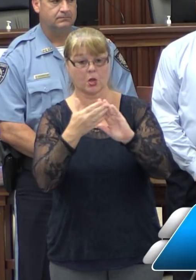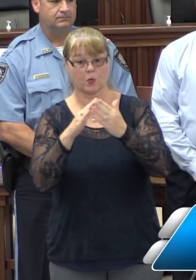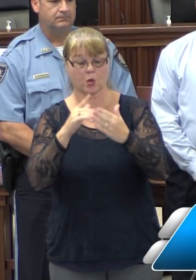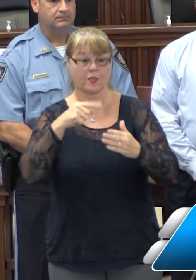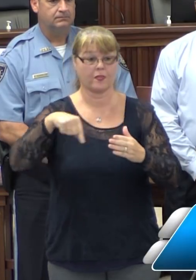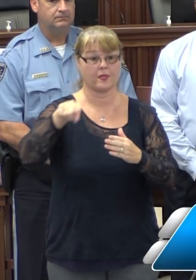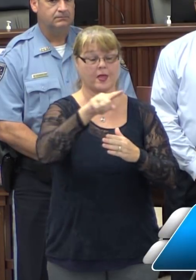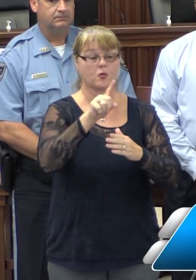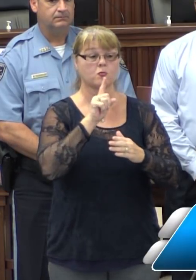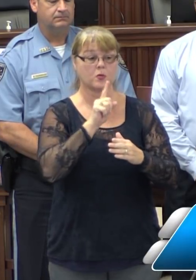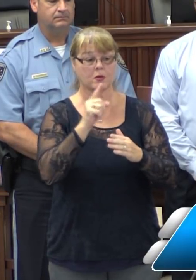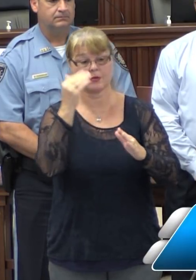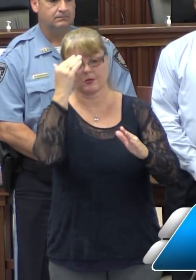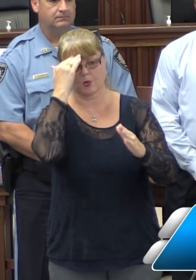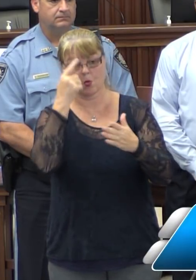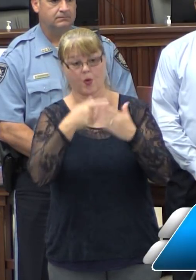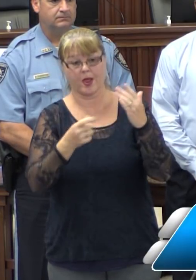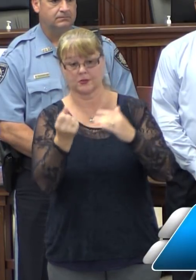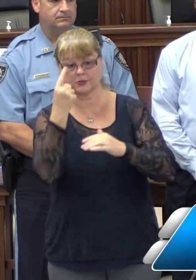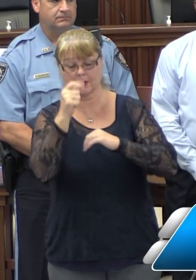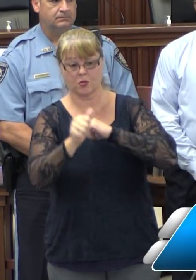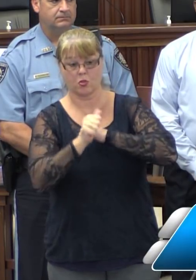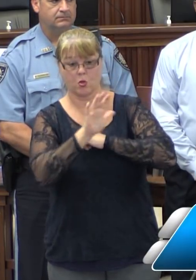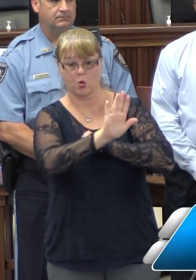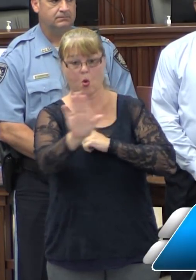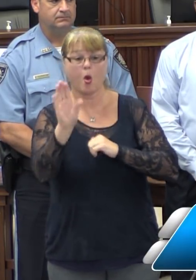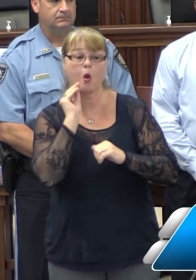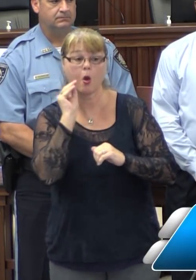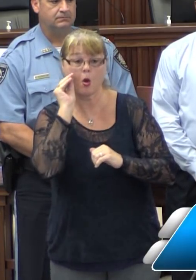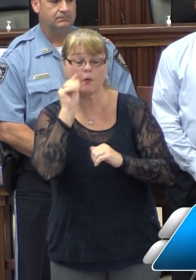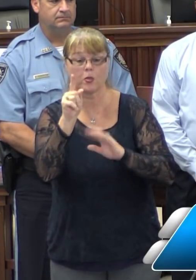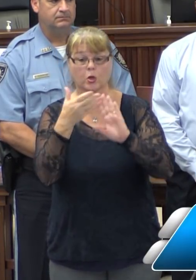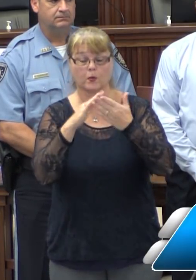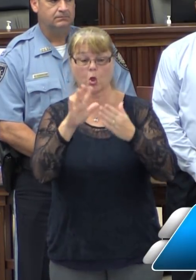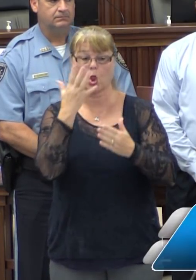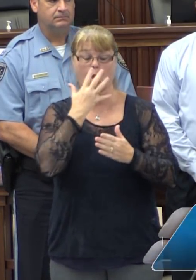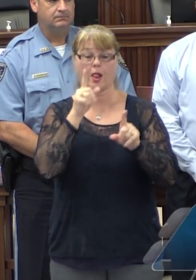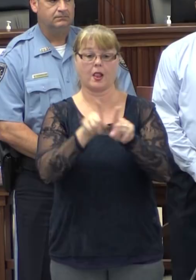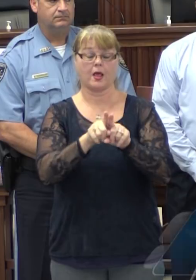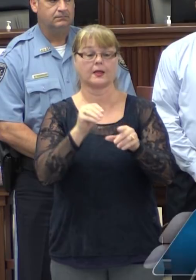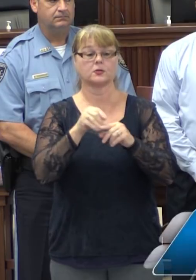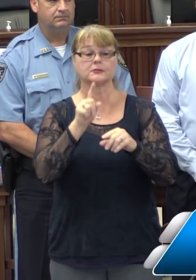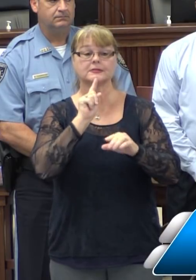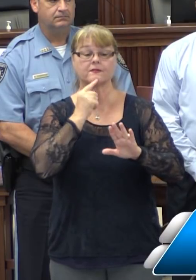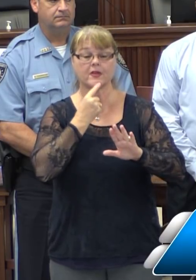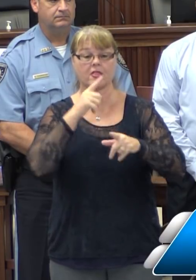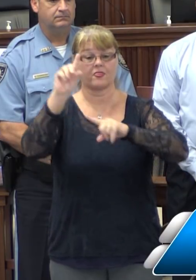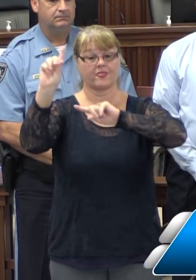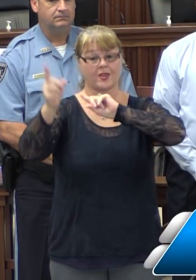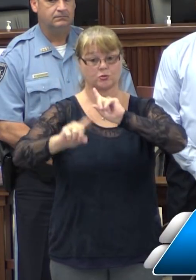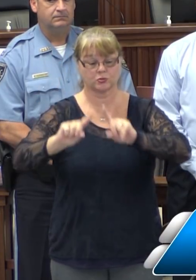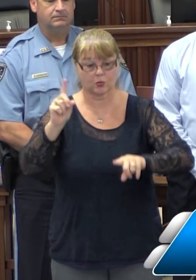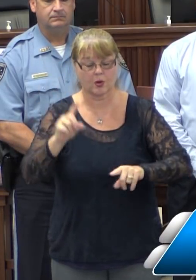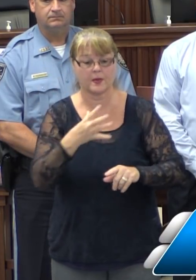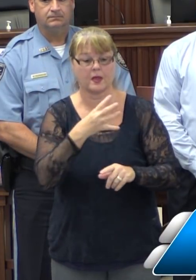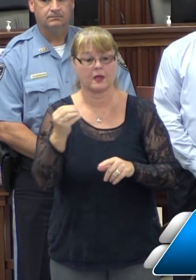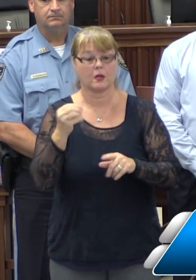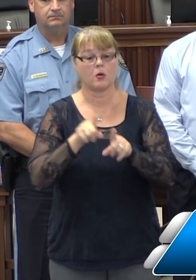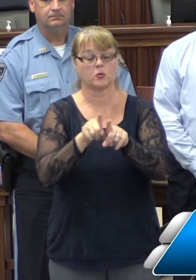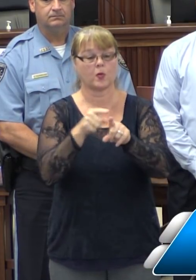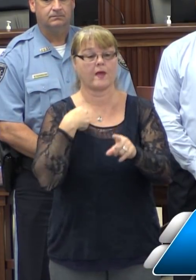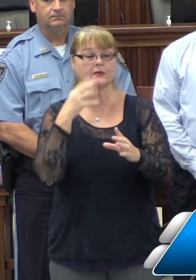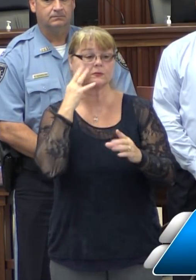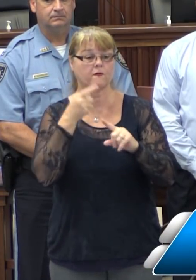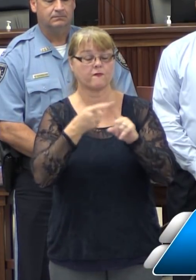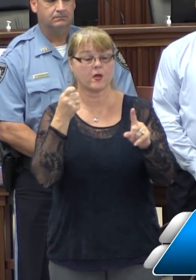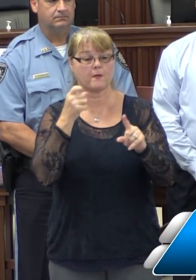They understand what the threats are to their particular home, what their community looks like in a severe thunderstorm, and then also we've got the